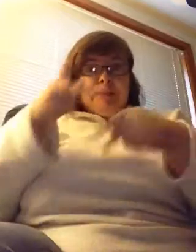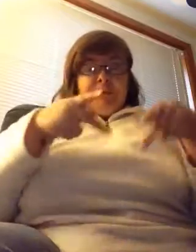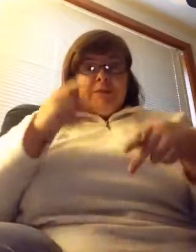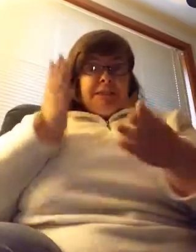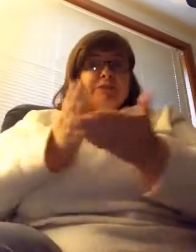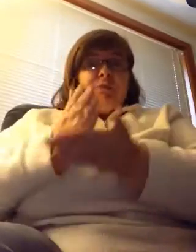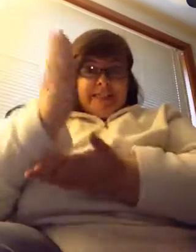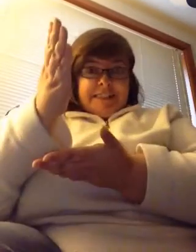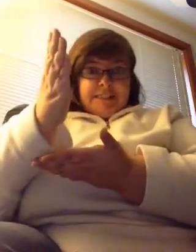people is a right.